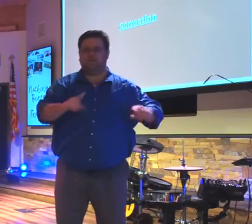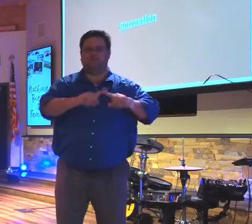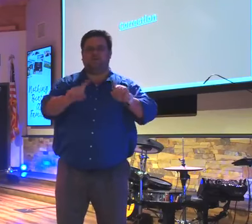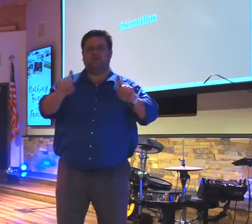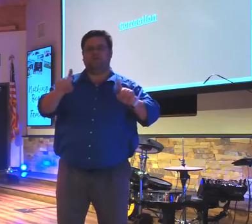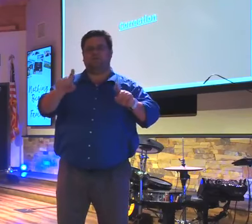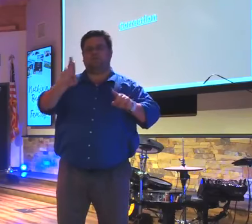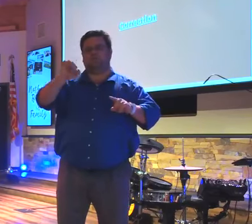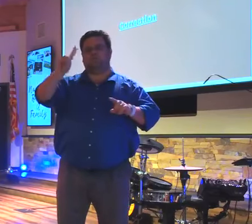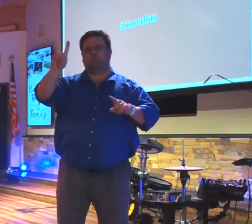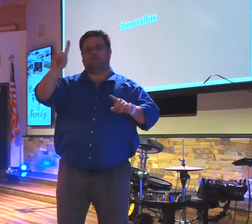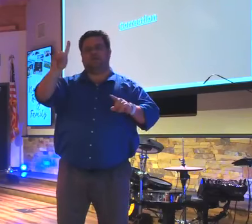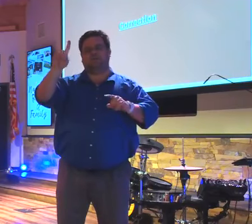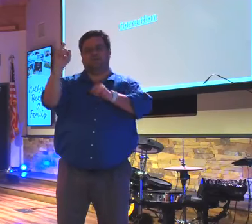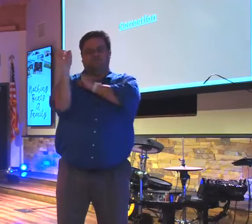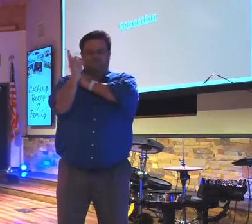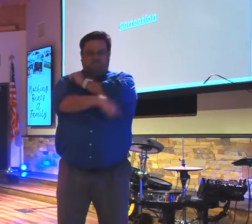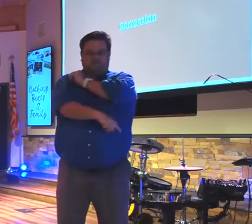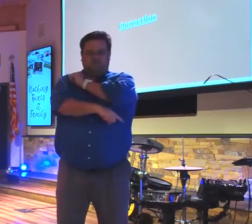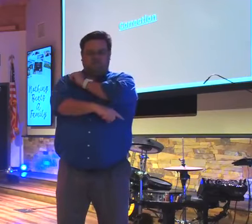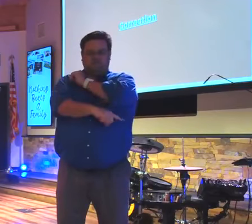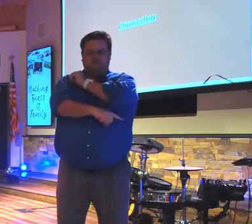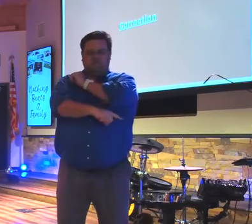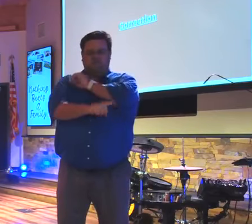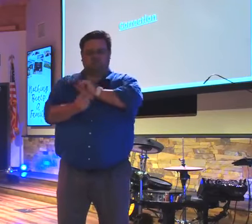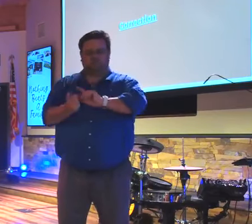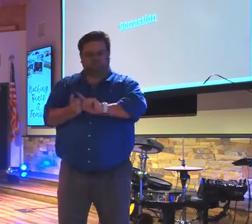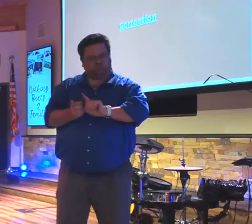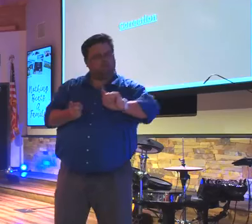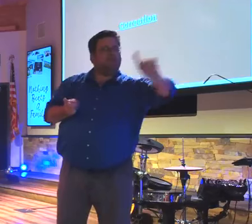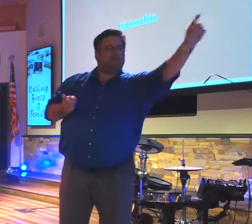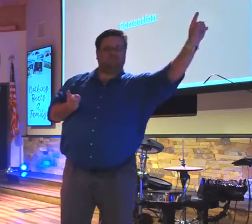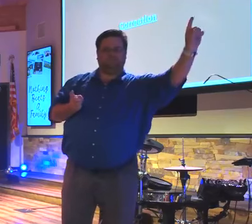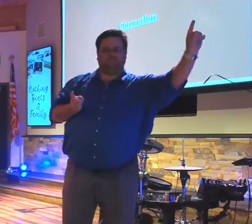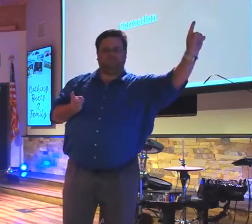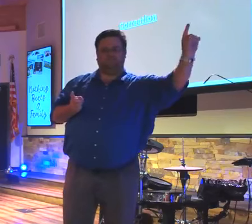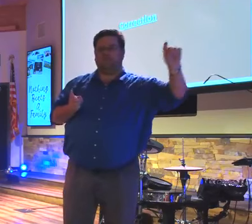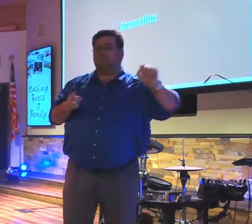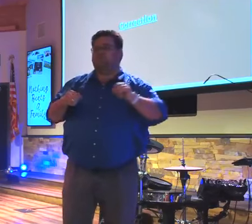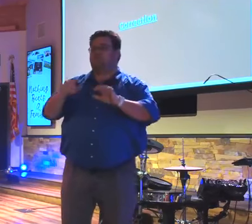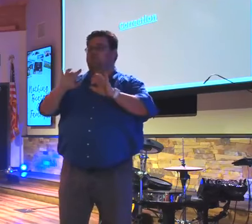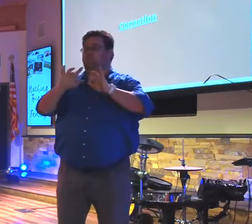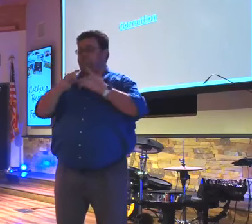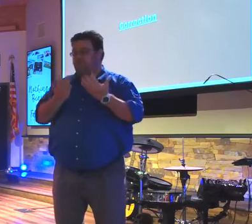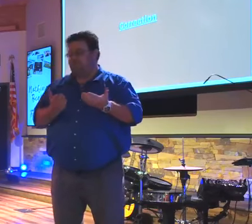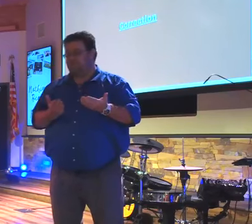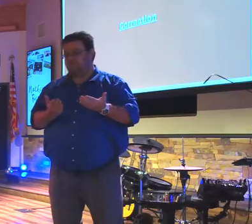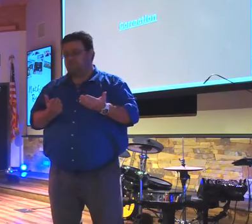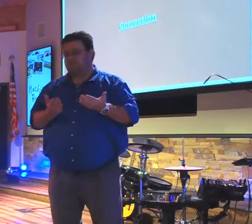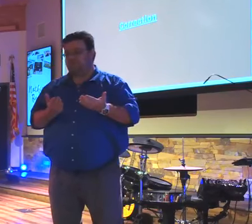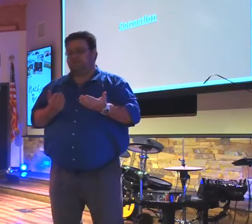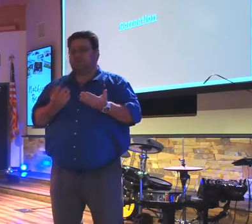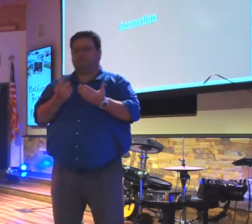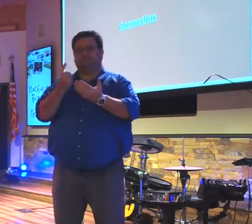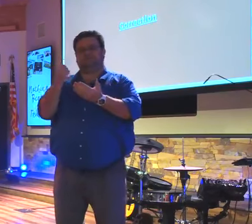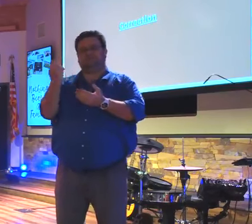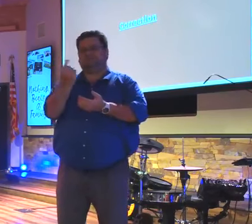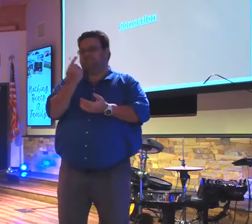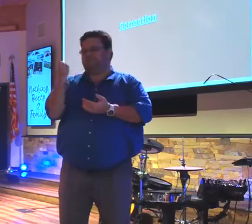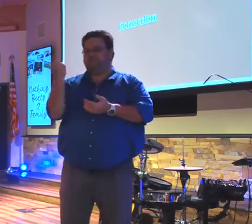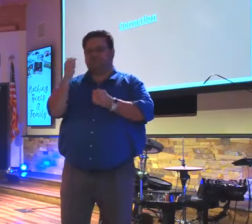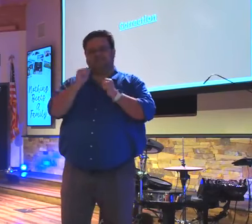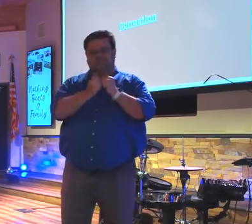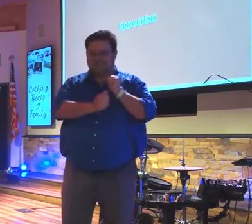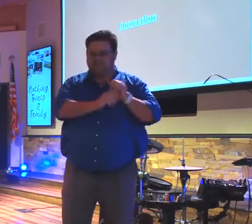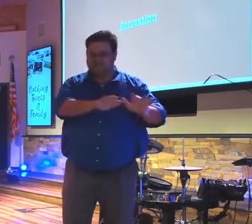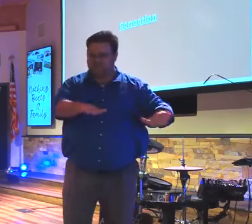of correction will drive it far from him. Now, according to the Bible, there's something within every